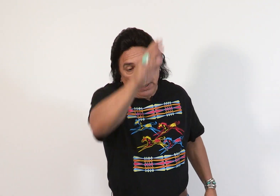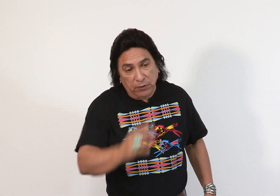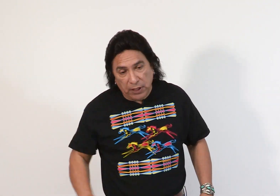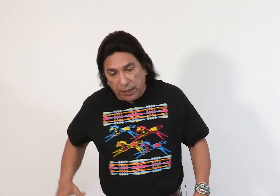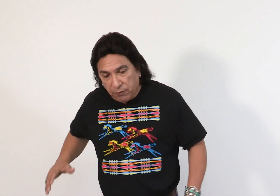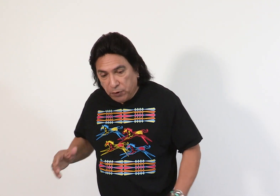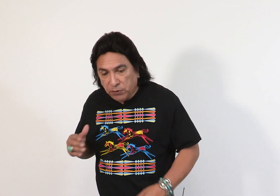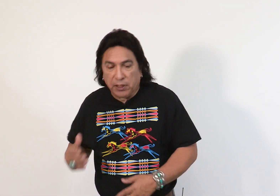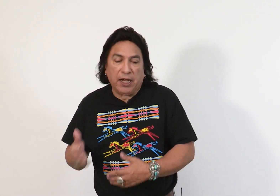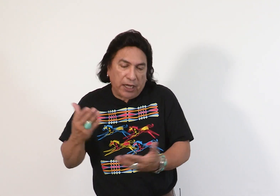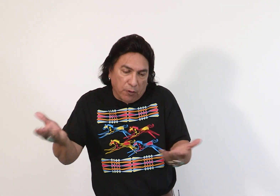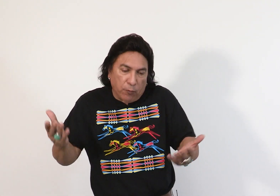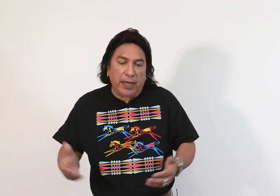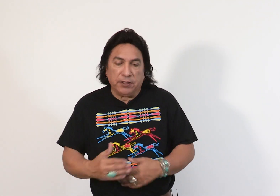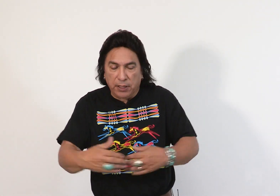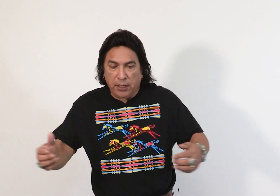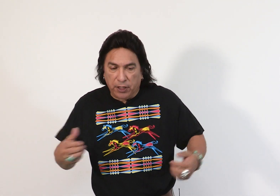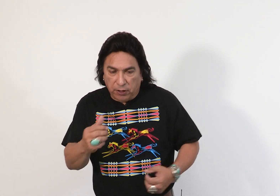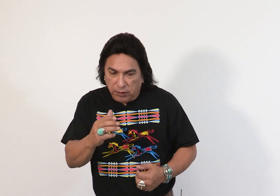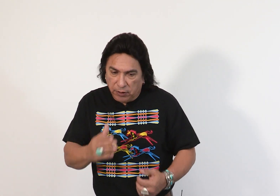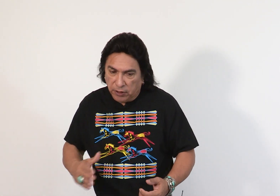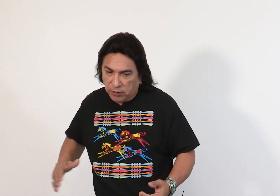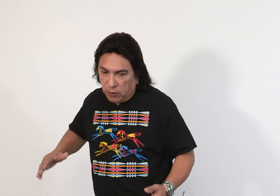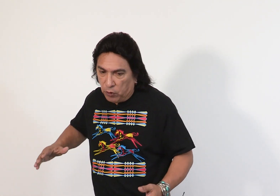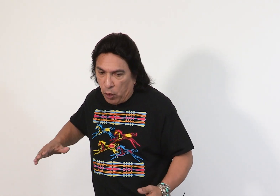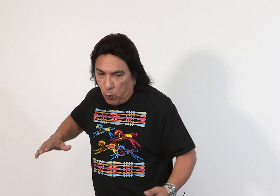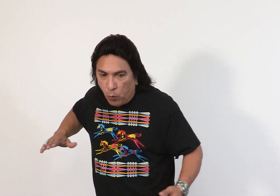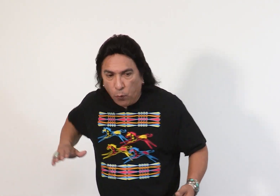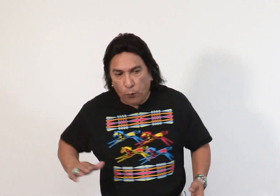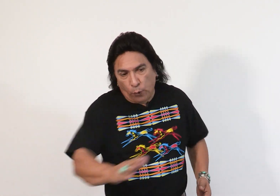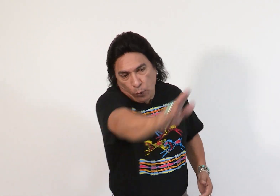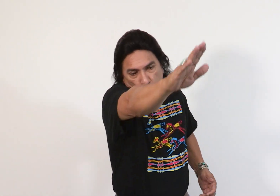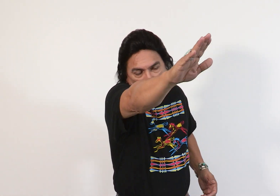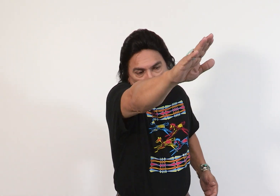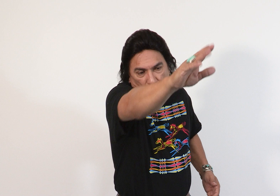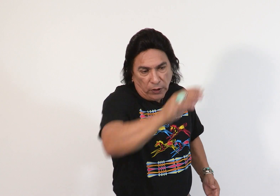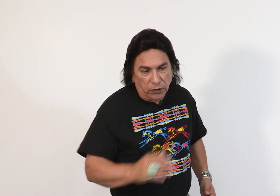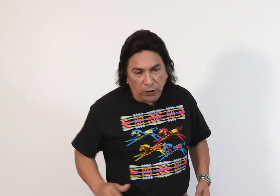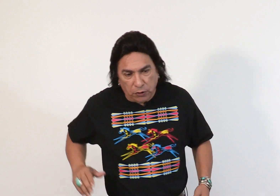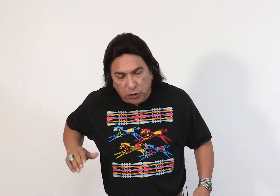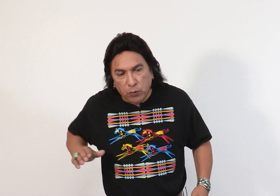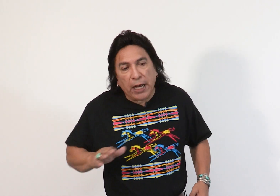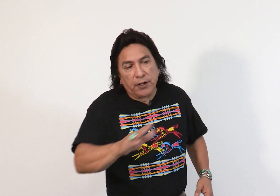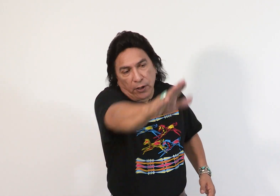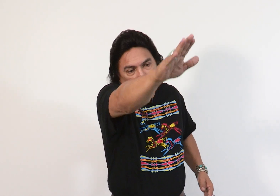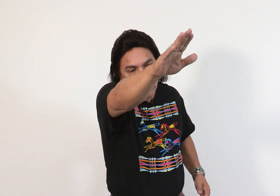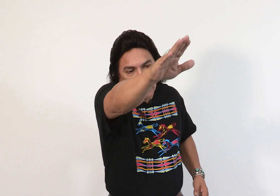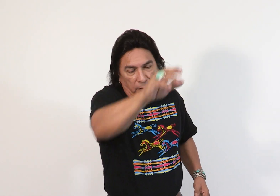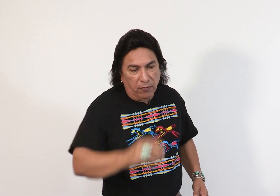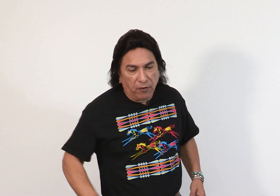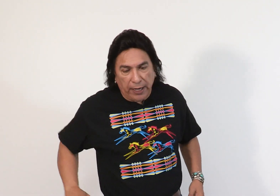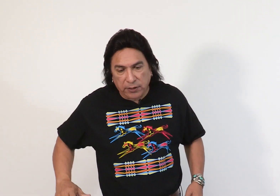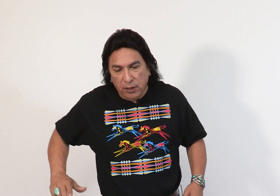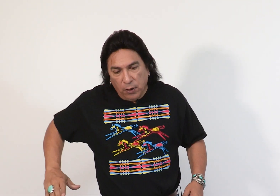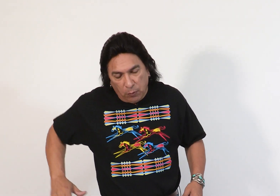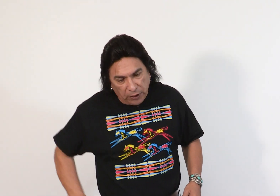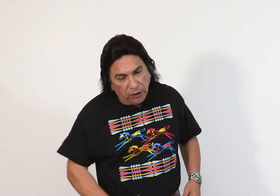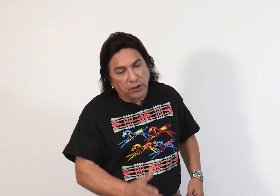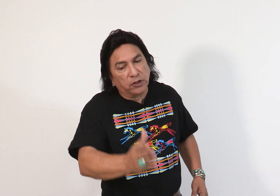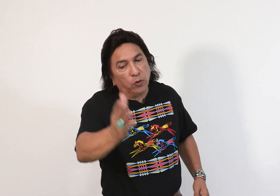was like if you was like in a race and you just told go, you'd shoot out there fast. But this is